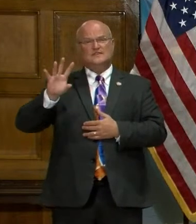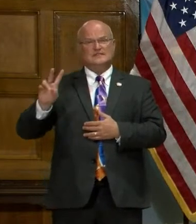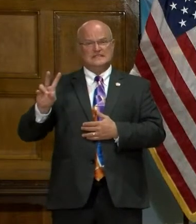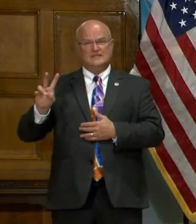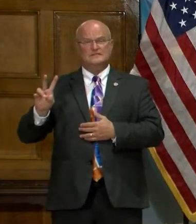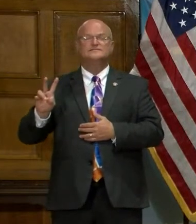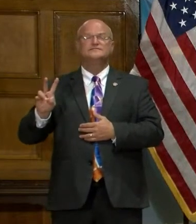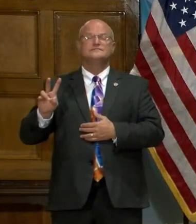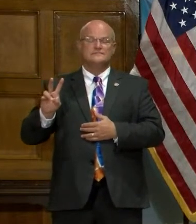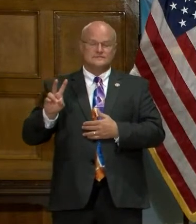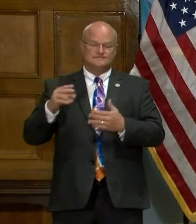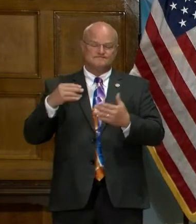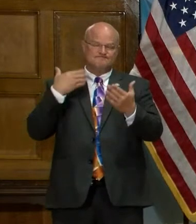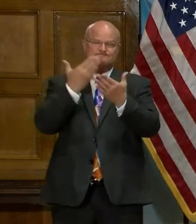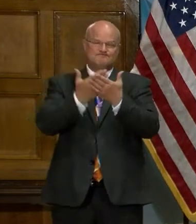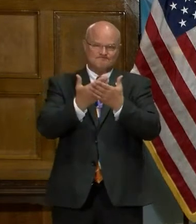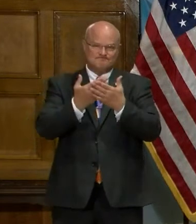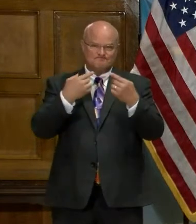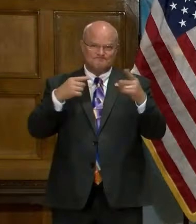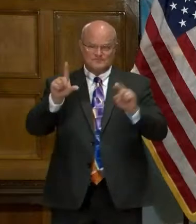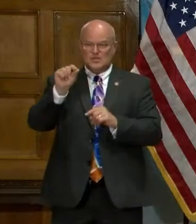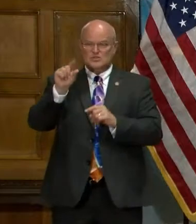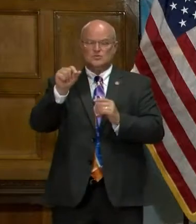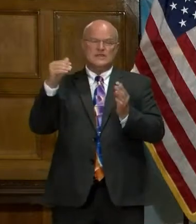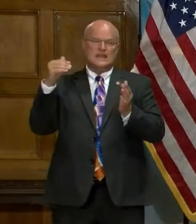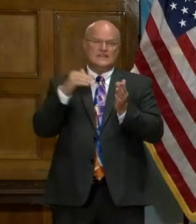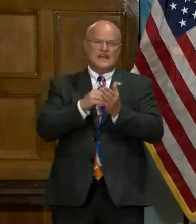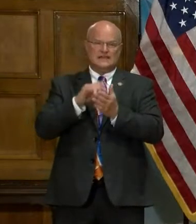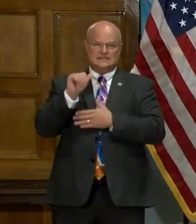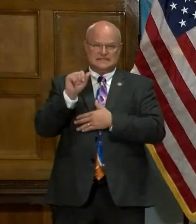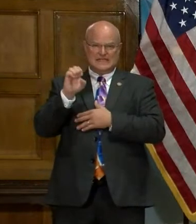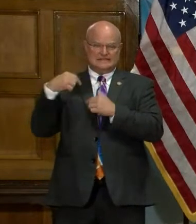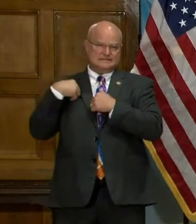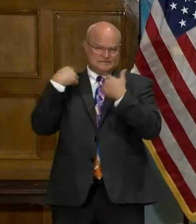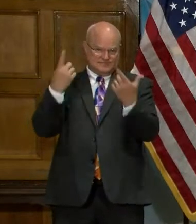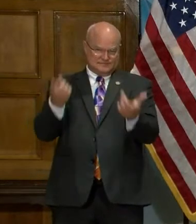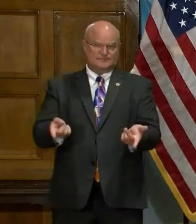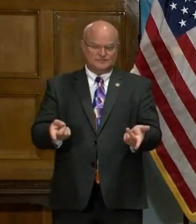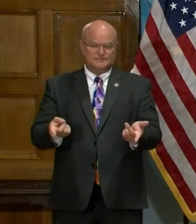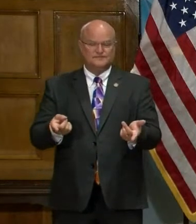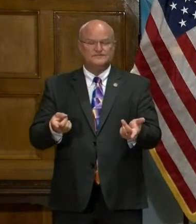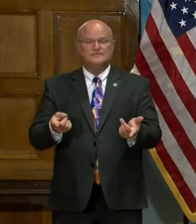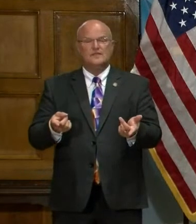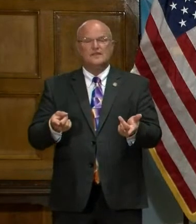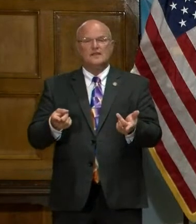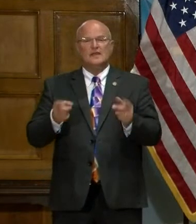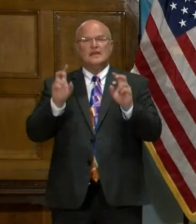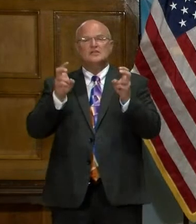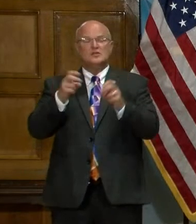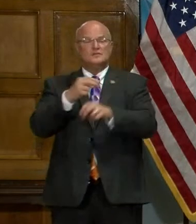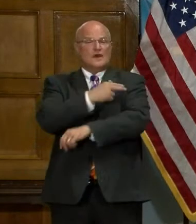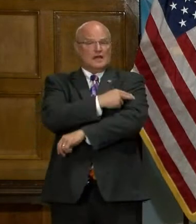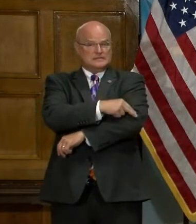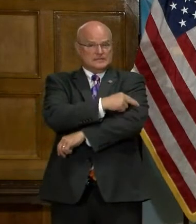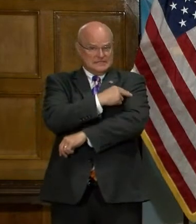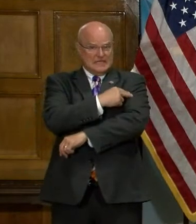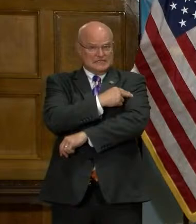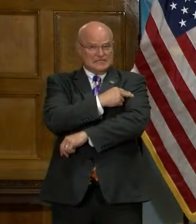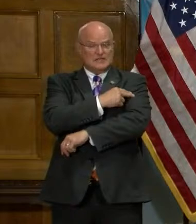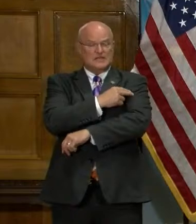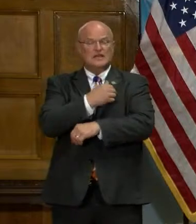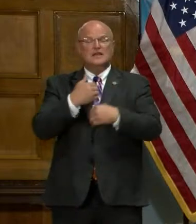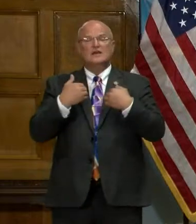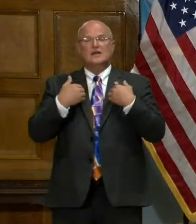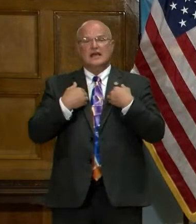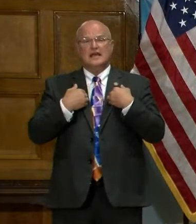yes, we've reached the 20,000 mark in cumulative cases. In terms of hospitalizations, we